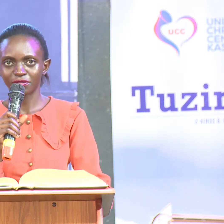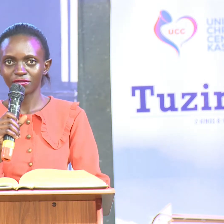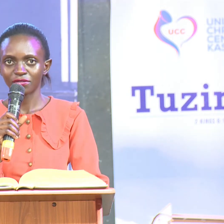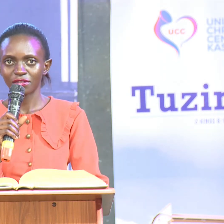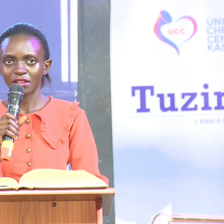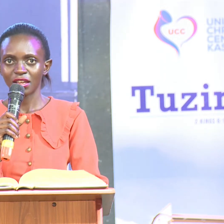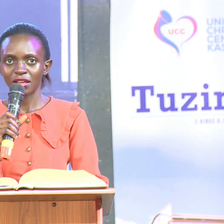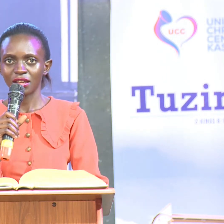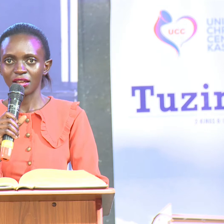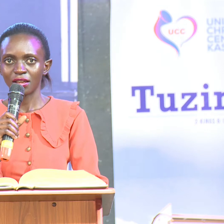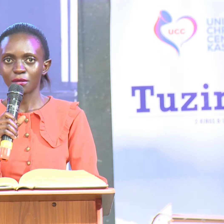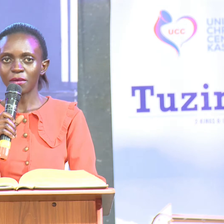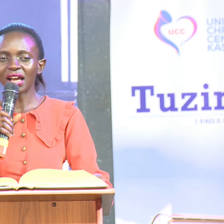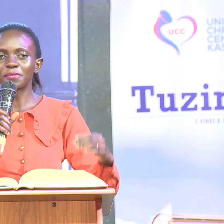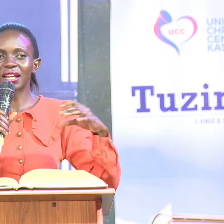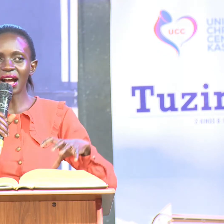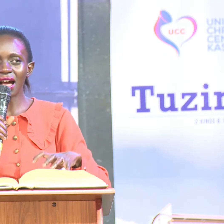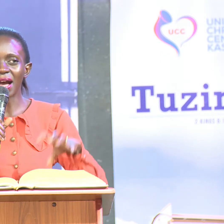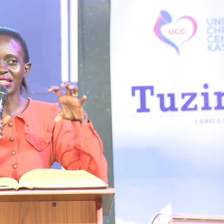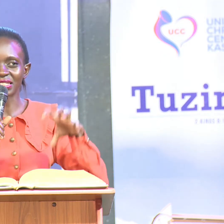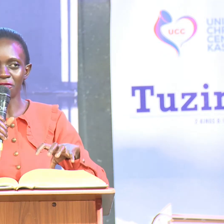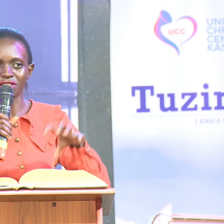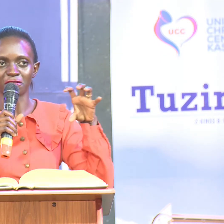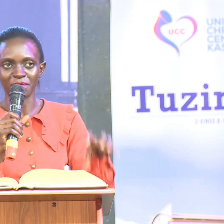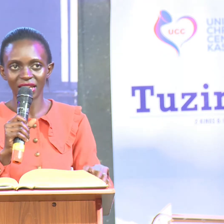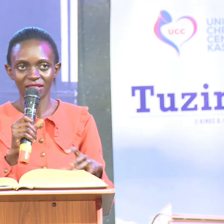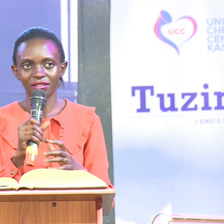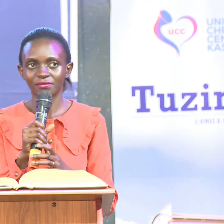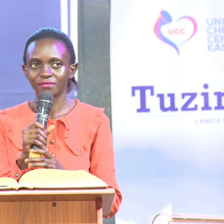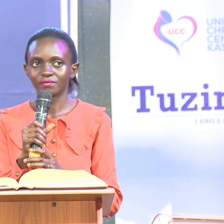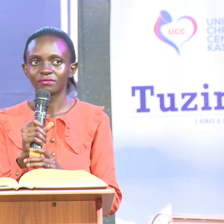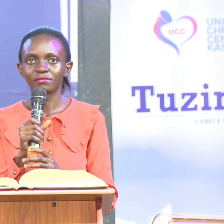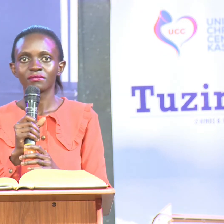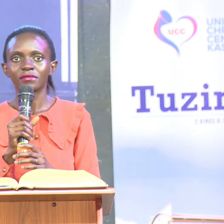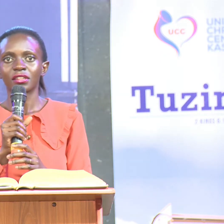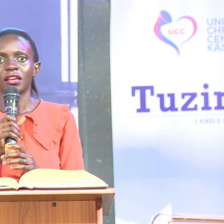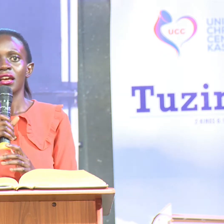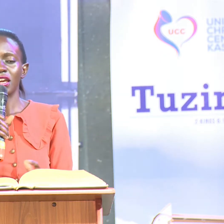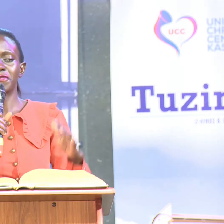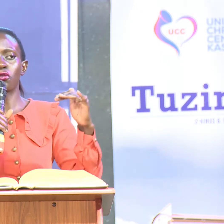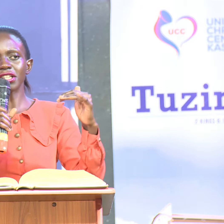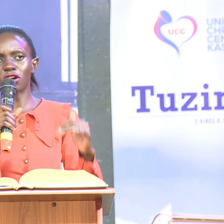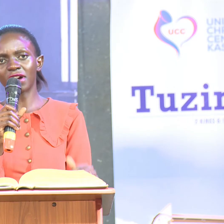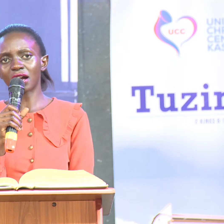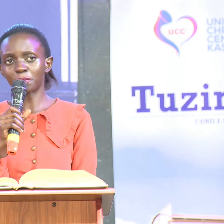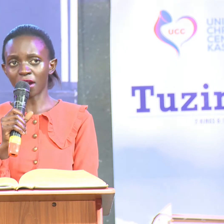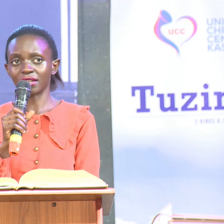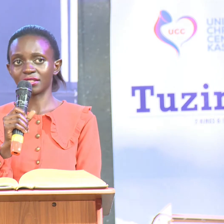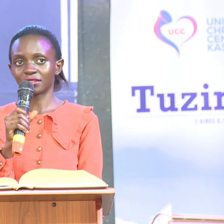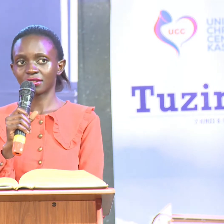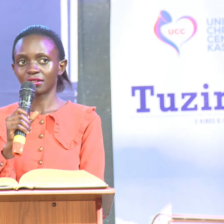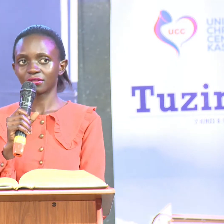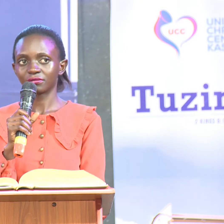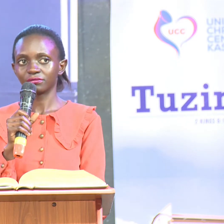himself, ng'afuuse omuweereza w'abantu, had become a servant of men. Bw'oba oyagala okuwangula amalala, if you want to overcome